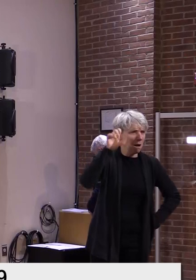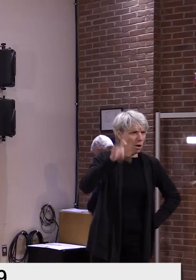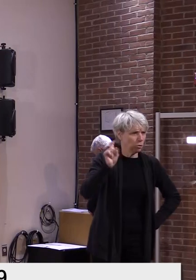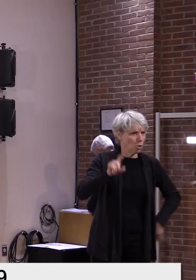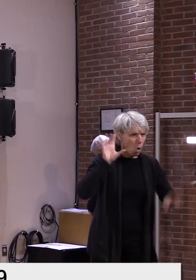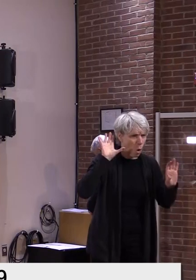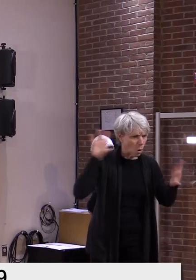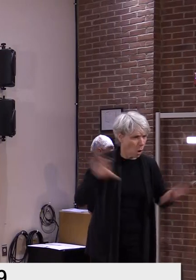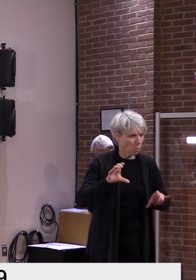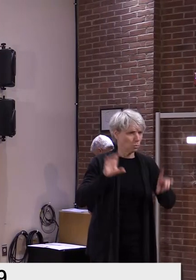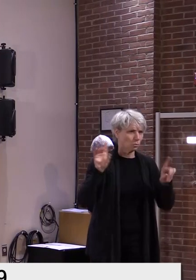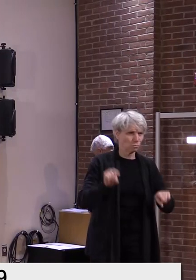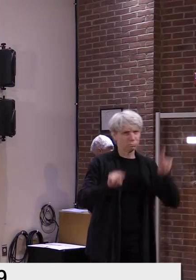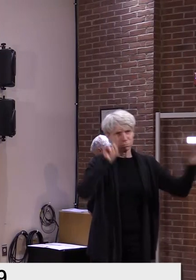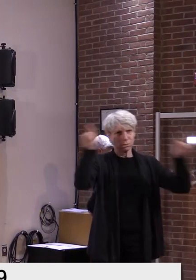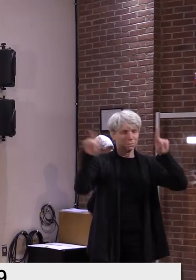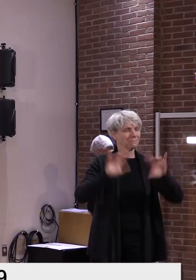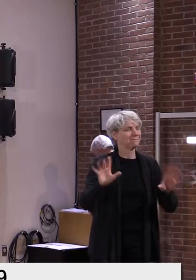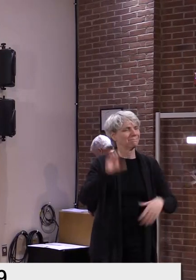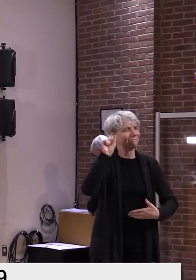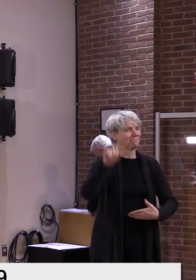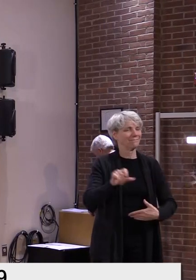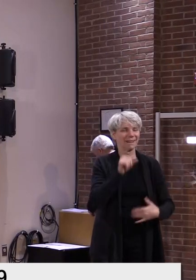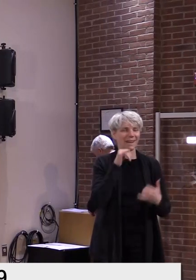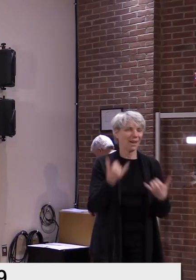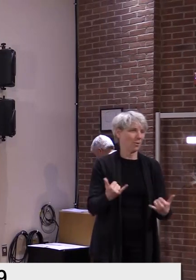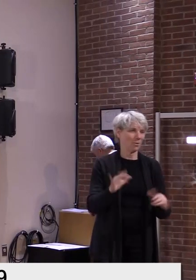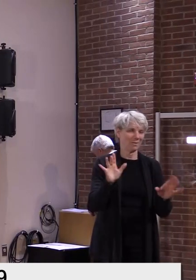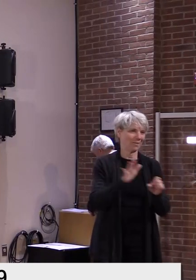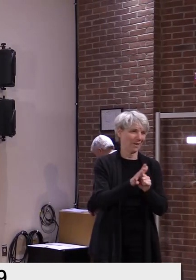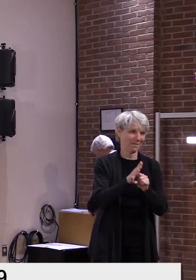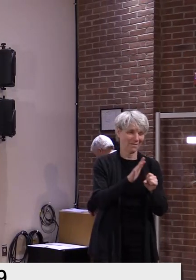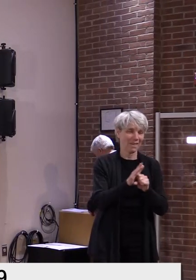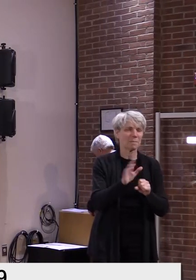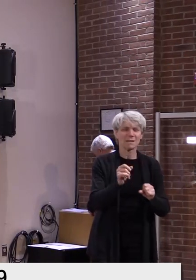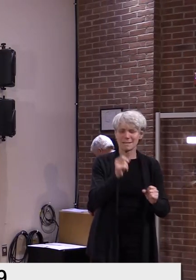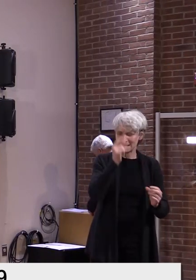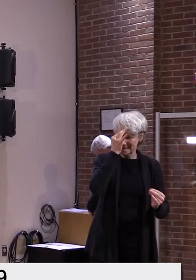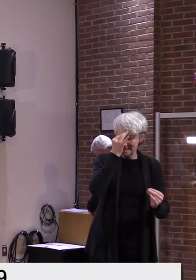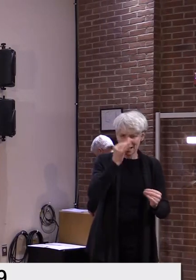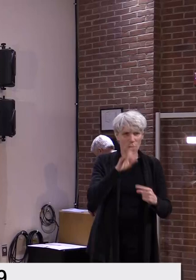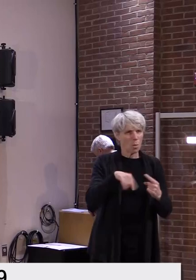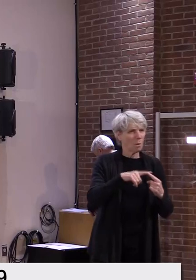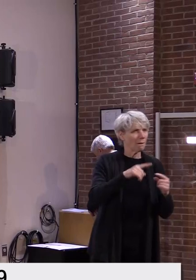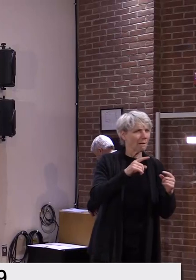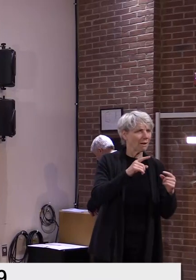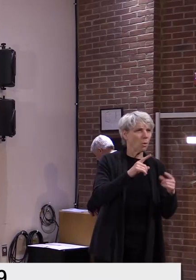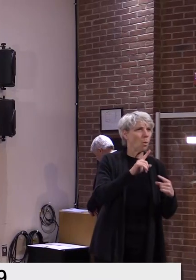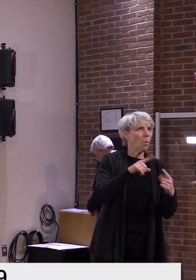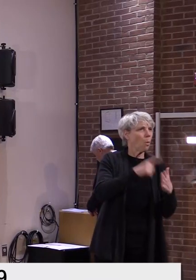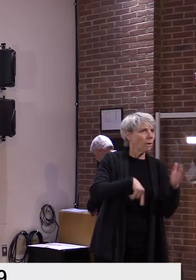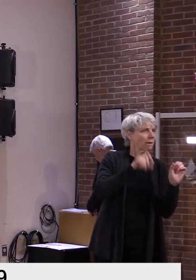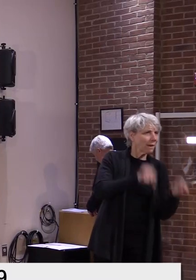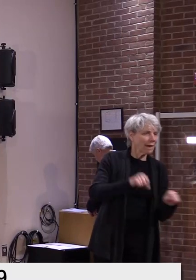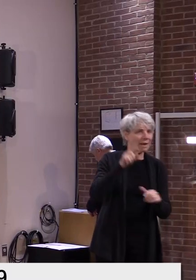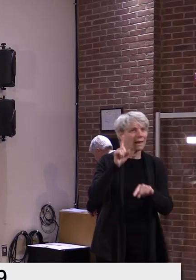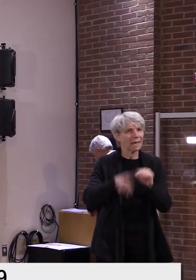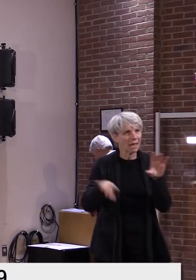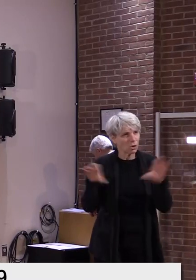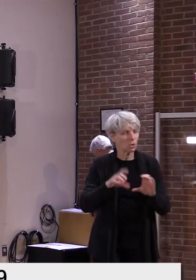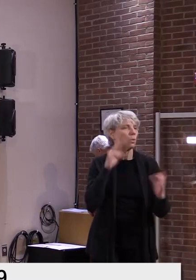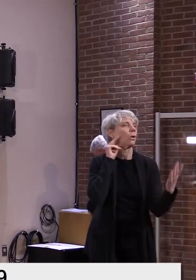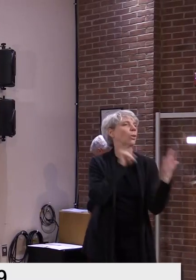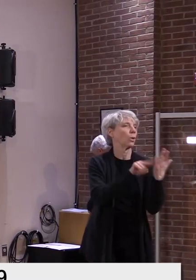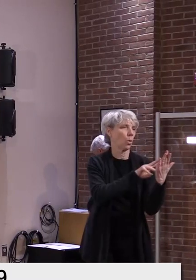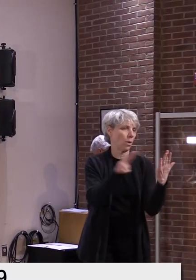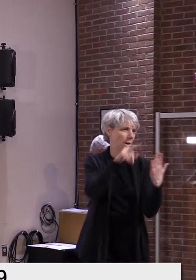safety tips. Just this once, but it's on our website if you can't wait. For now, let's just appreciate all we can